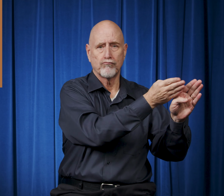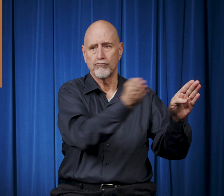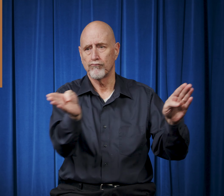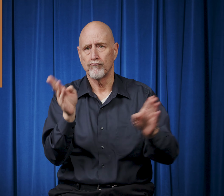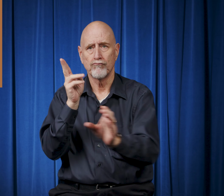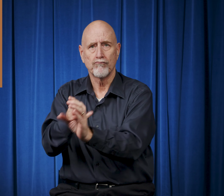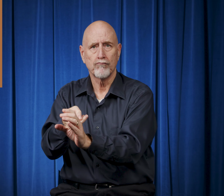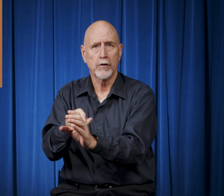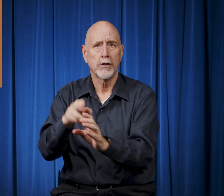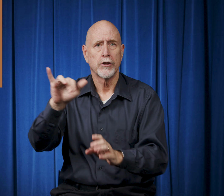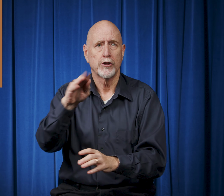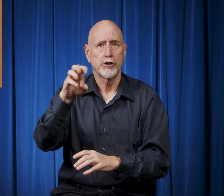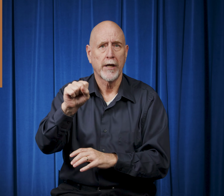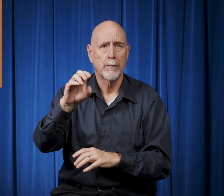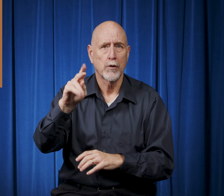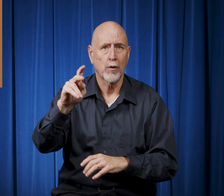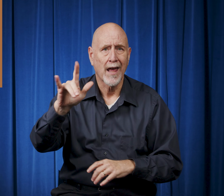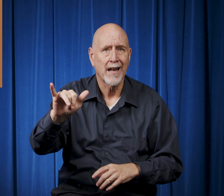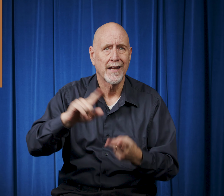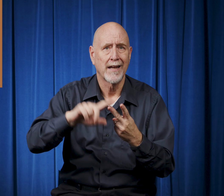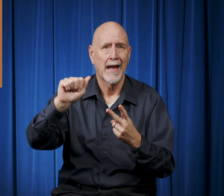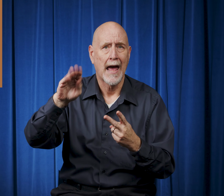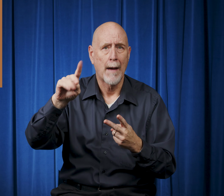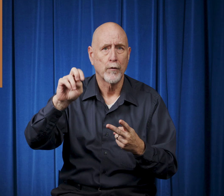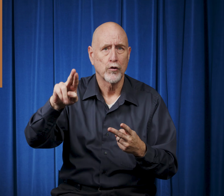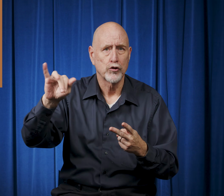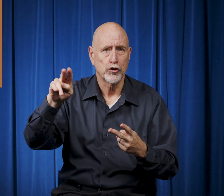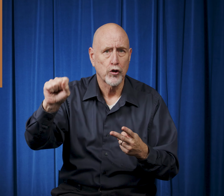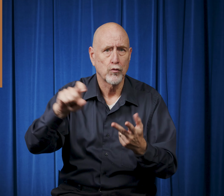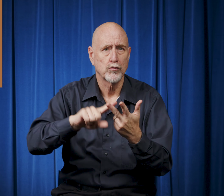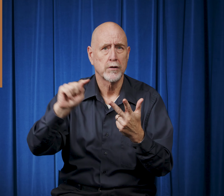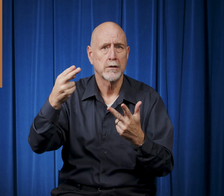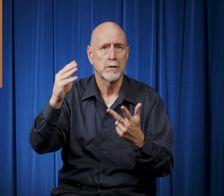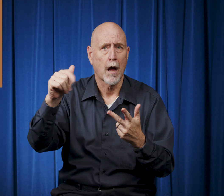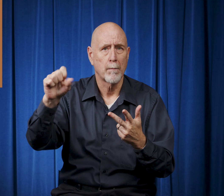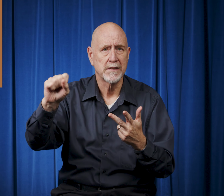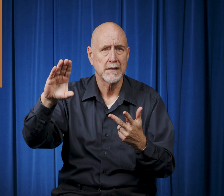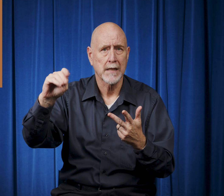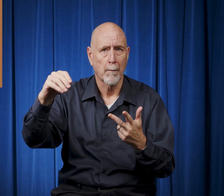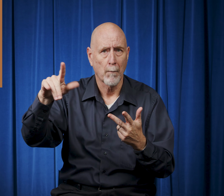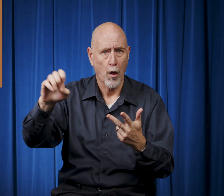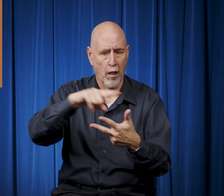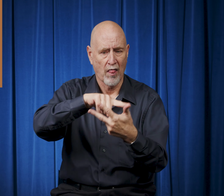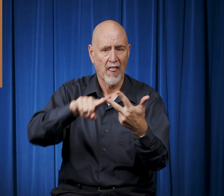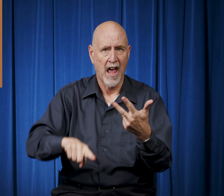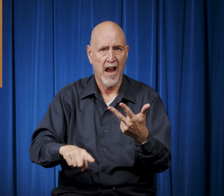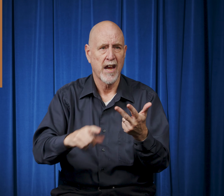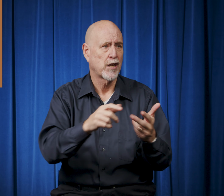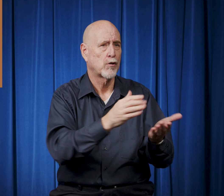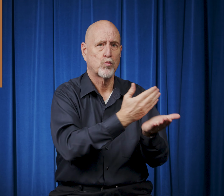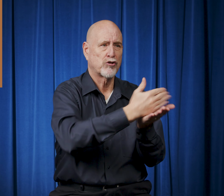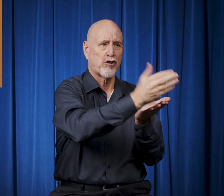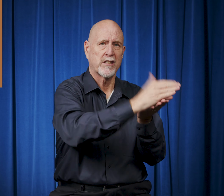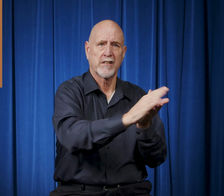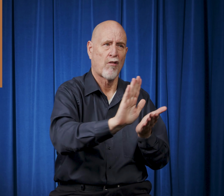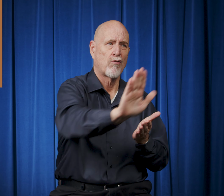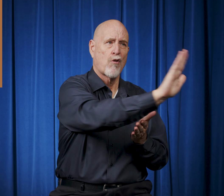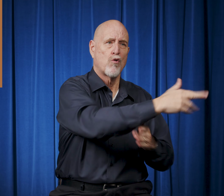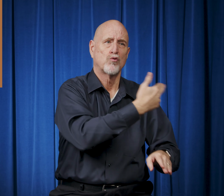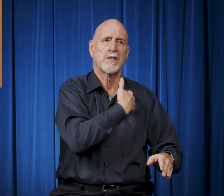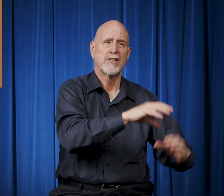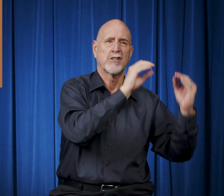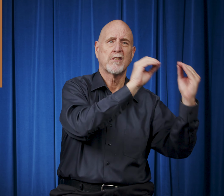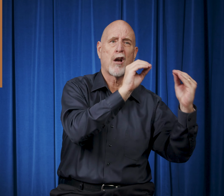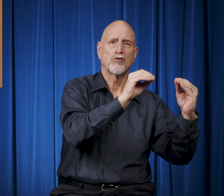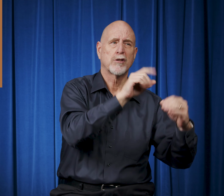James O'Kelly and Abner Jones and Thomas Campbell, who had rejected the religious creeds and doctrines of those